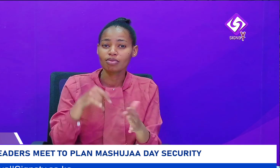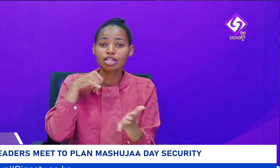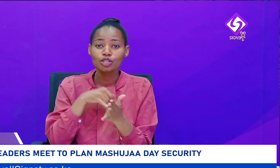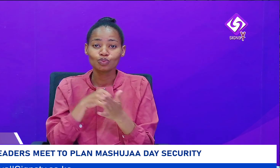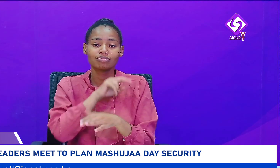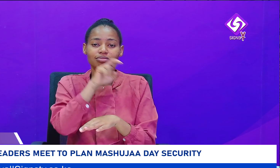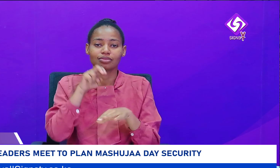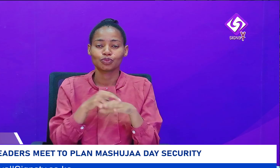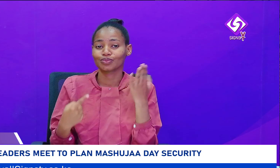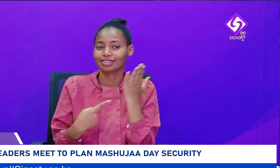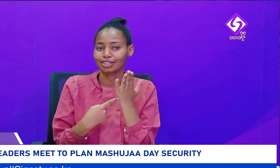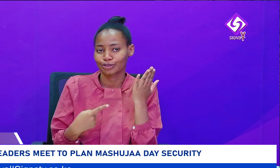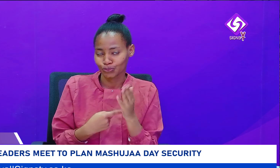national dignitaries.